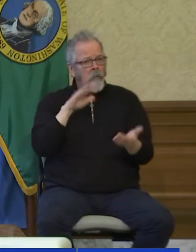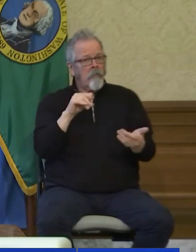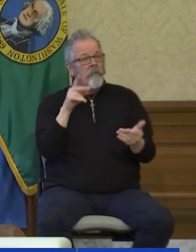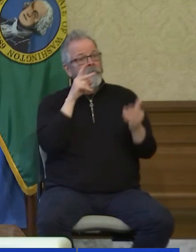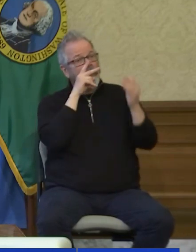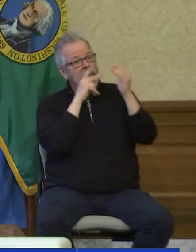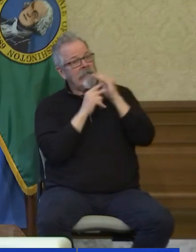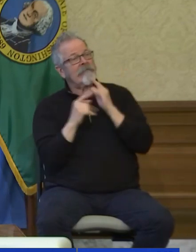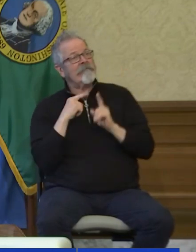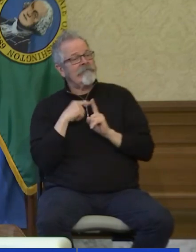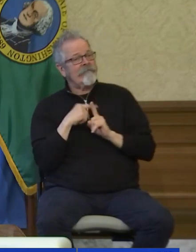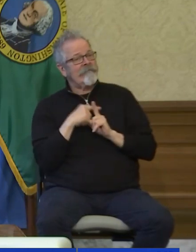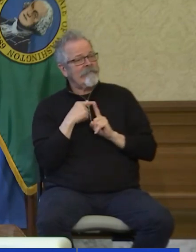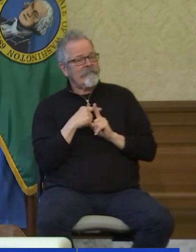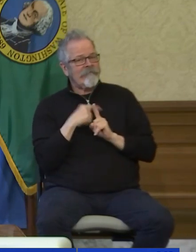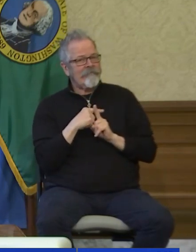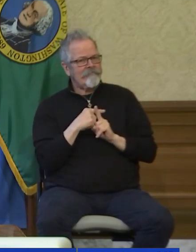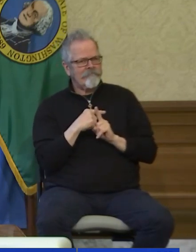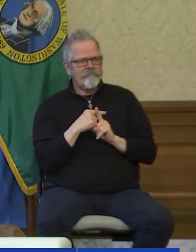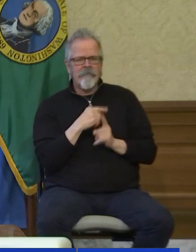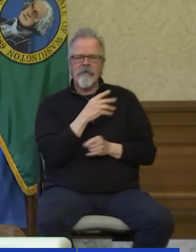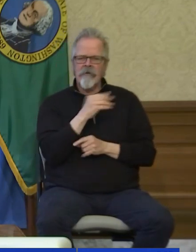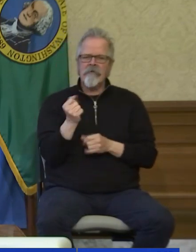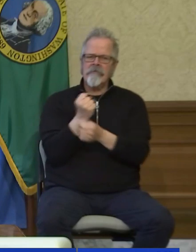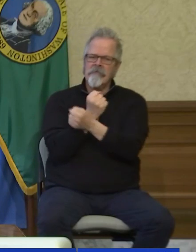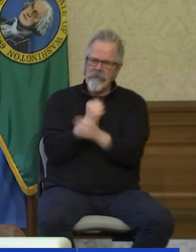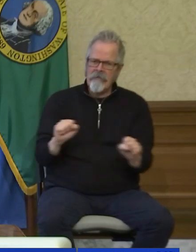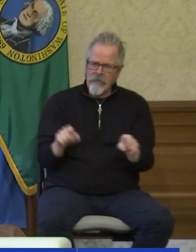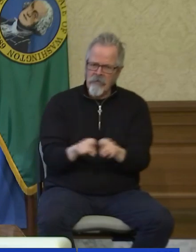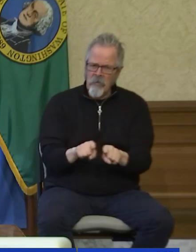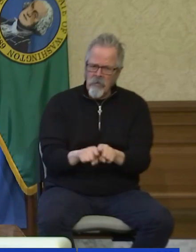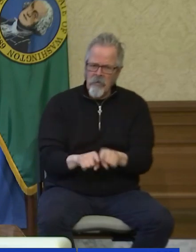time. Next question comes from Joe with the Seattle